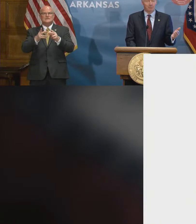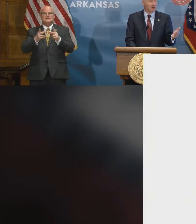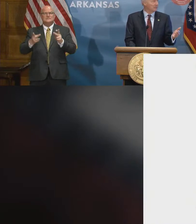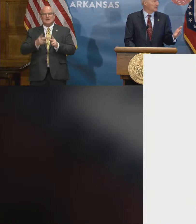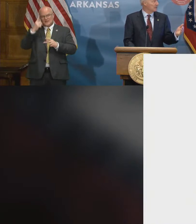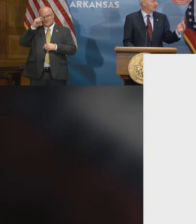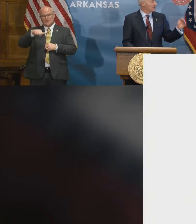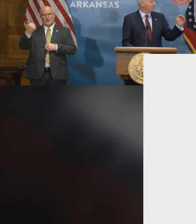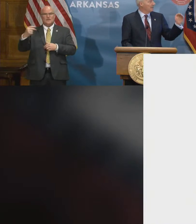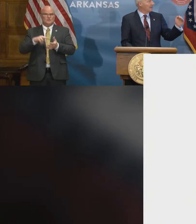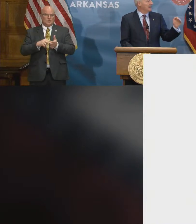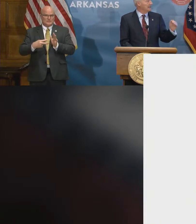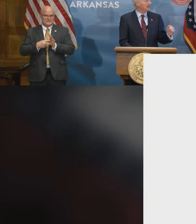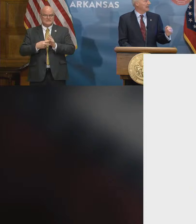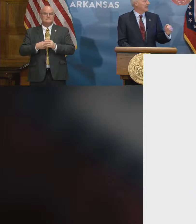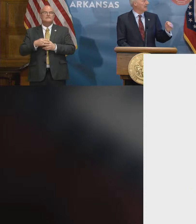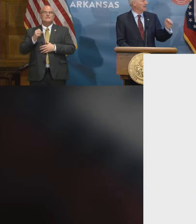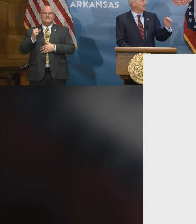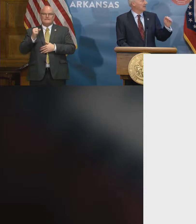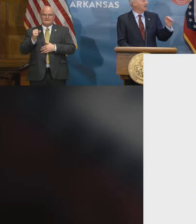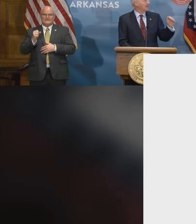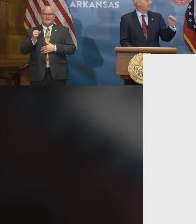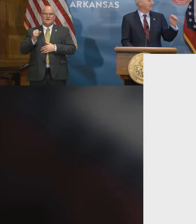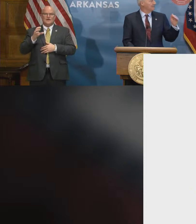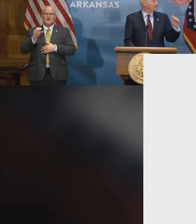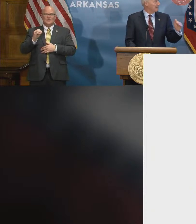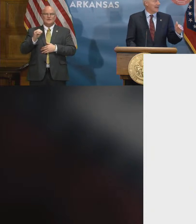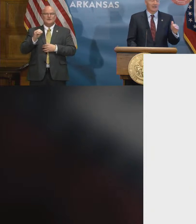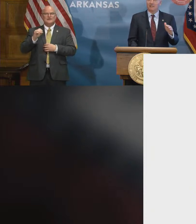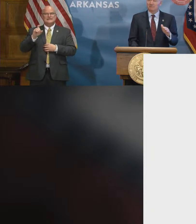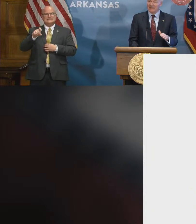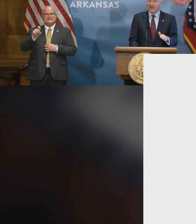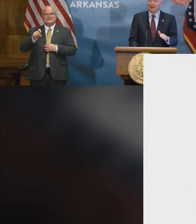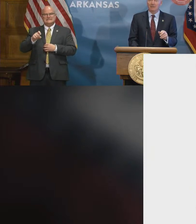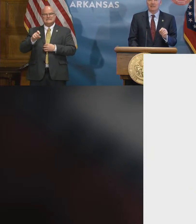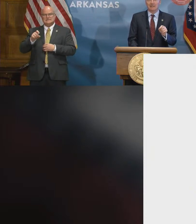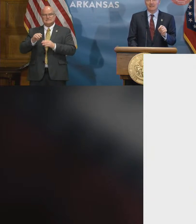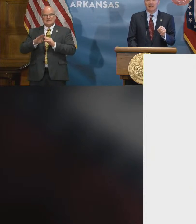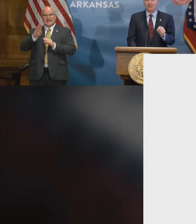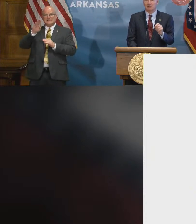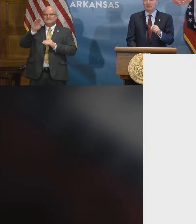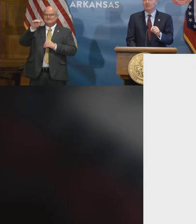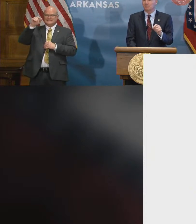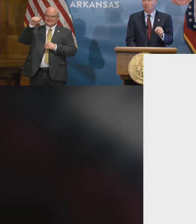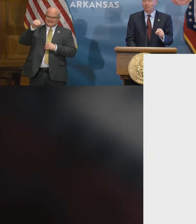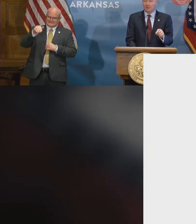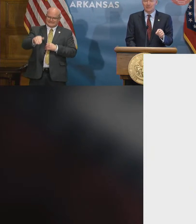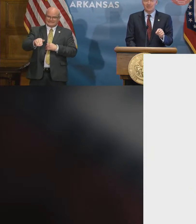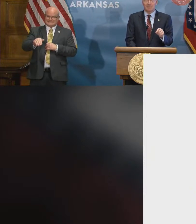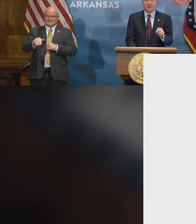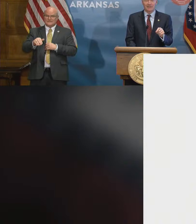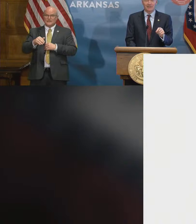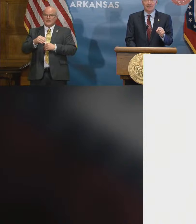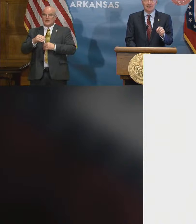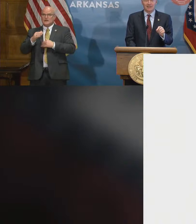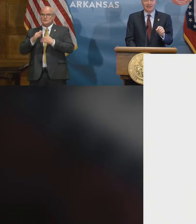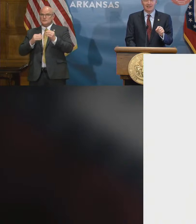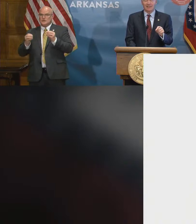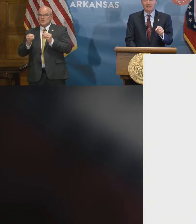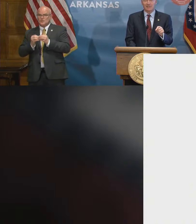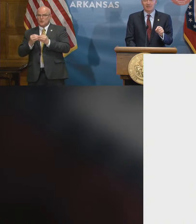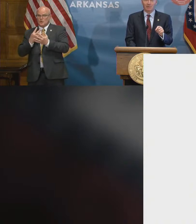jail for other purposes. And so we need to get that backup down. Now, as you build more prison